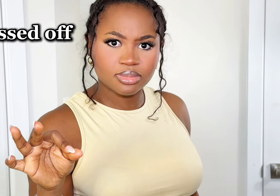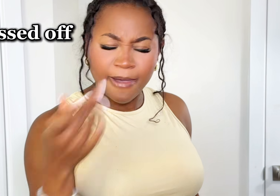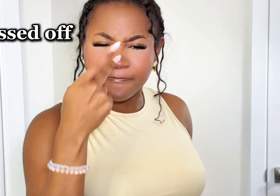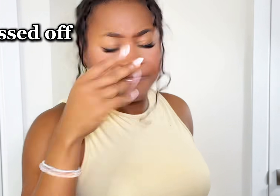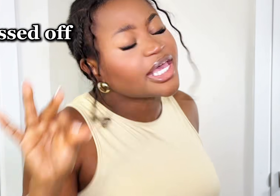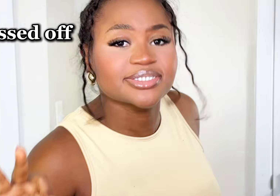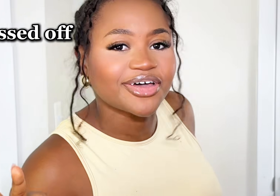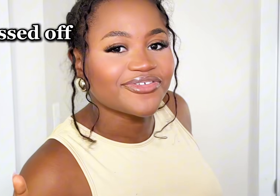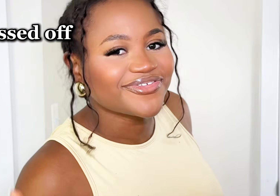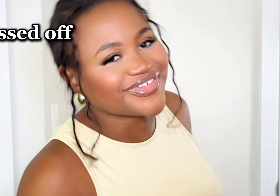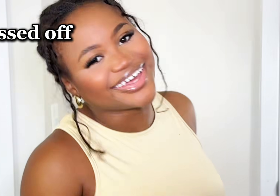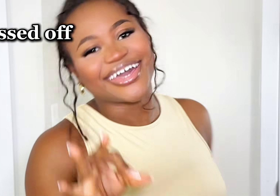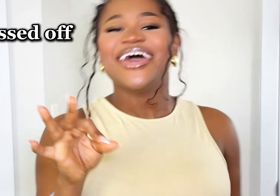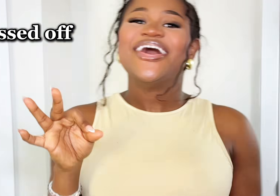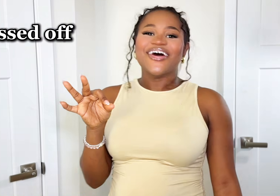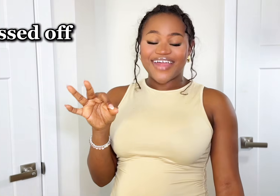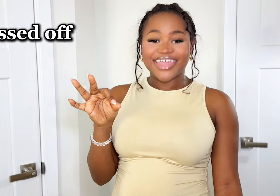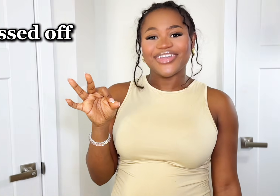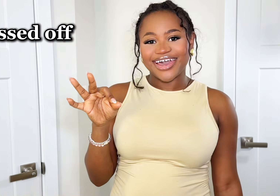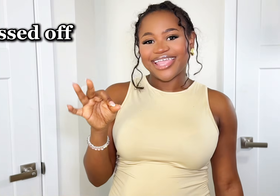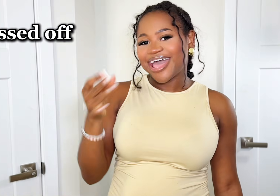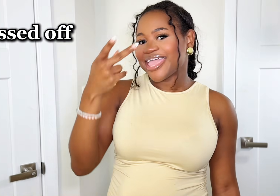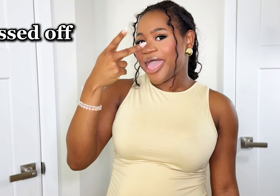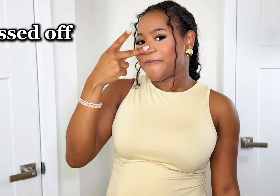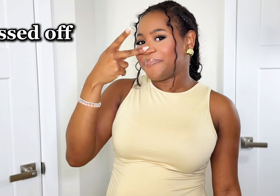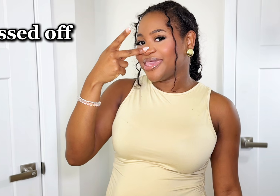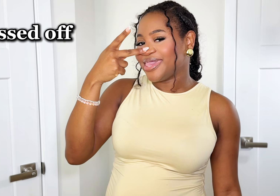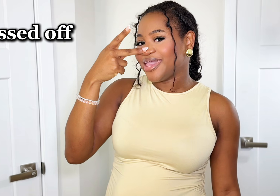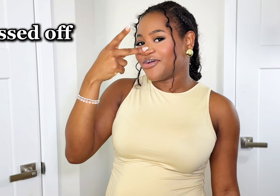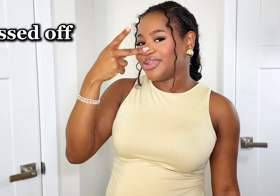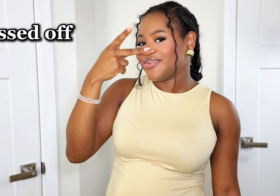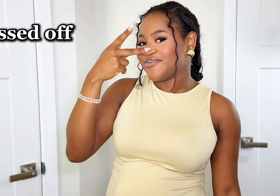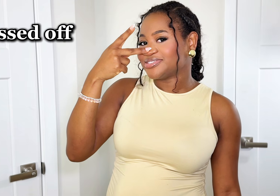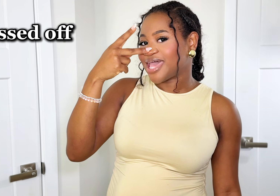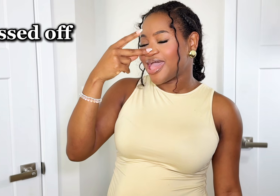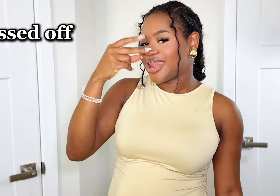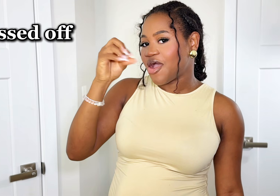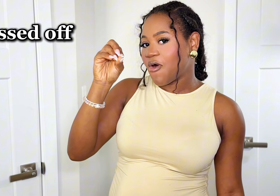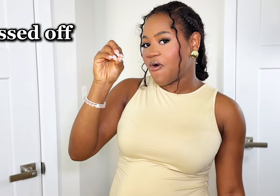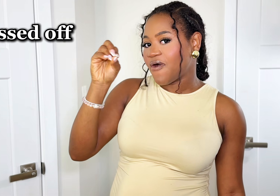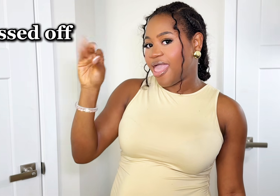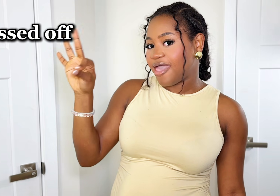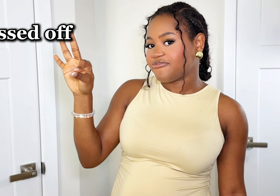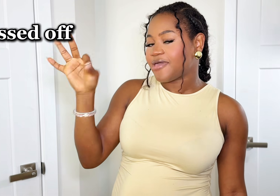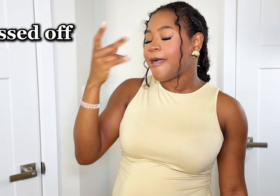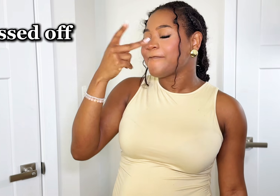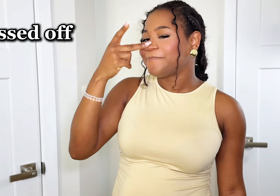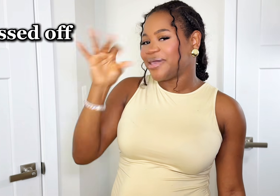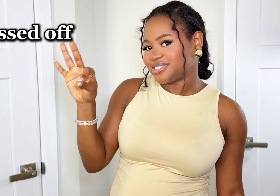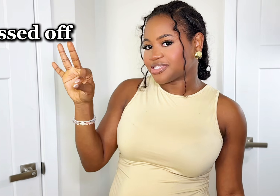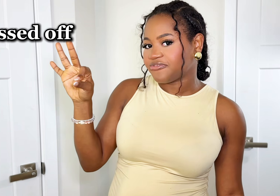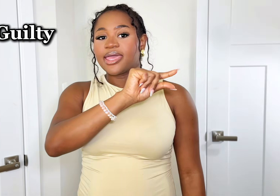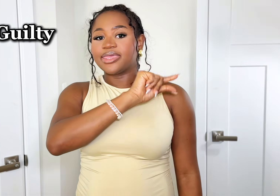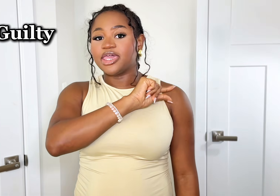I'm pissed off. Alright, you got that? P on the nose and O-F. Pissed off.